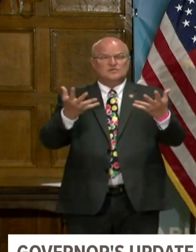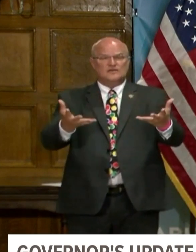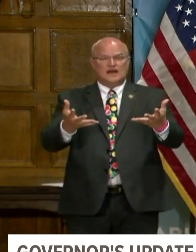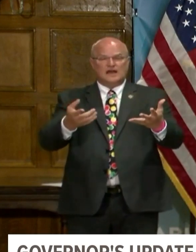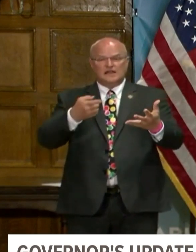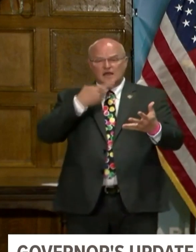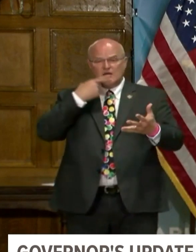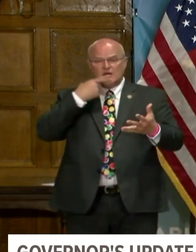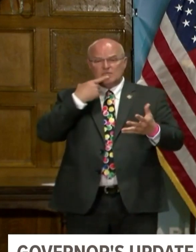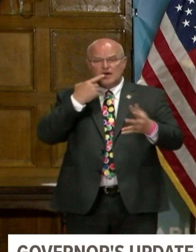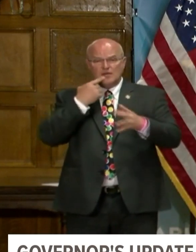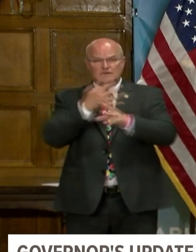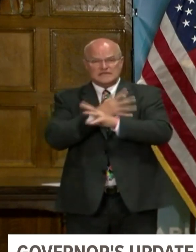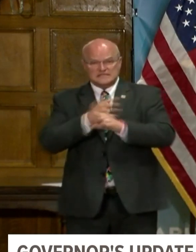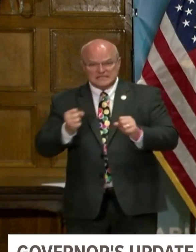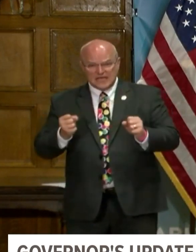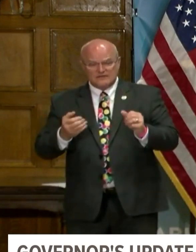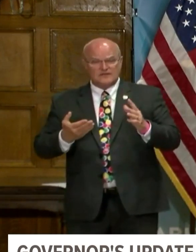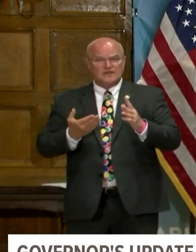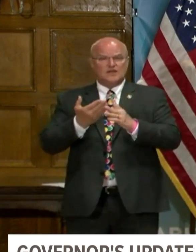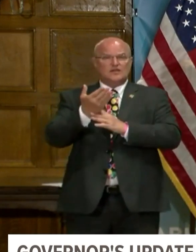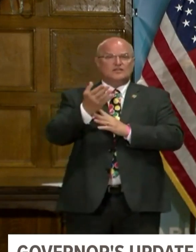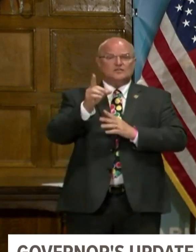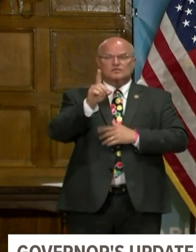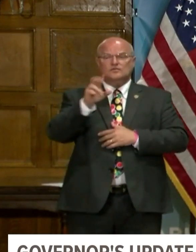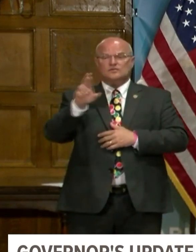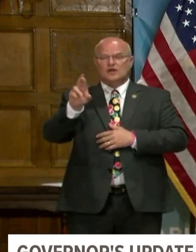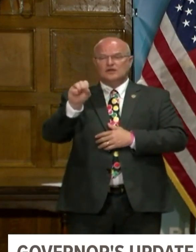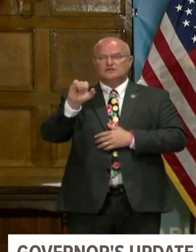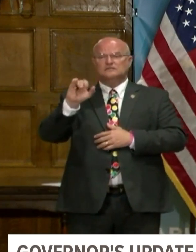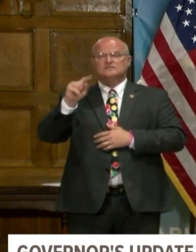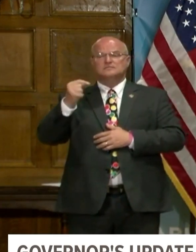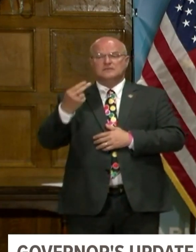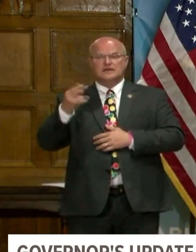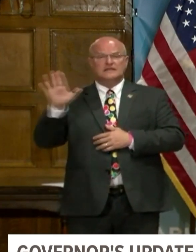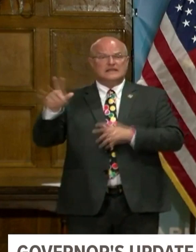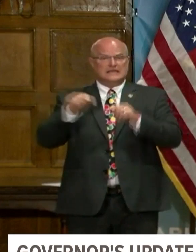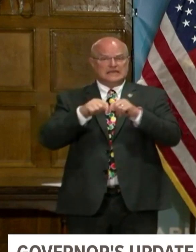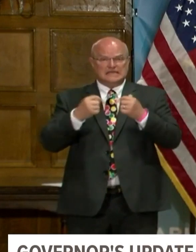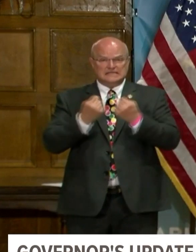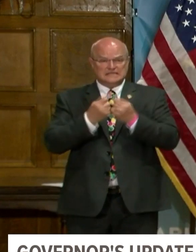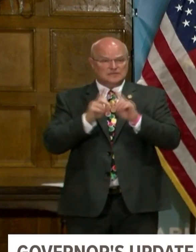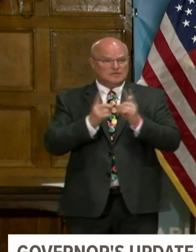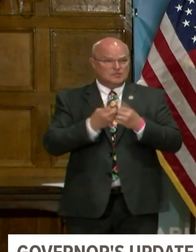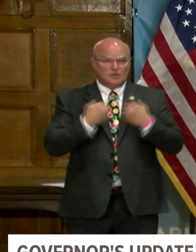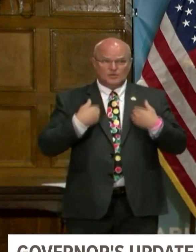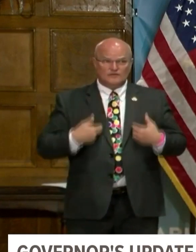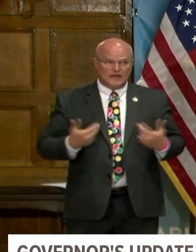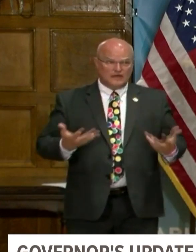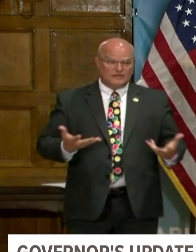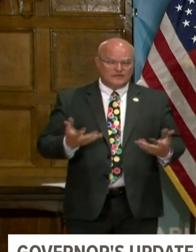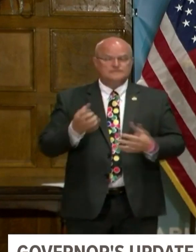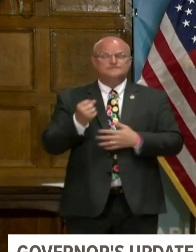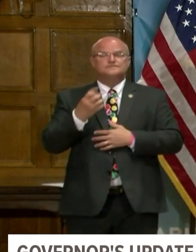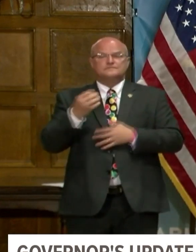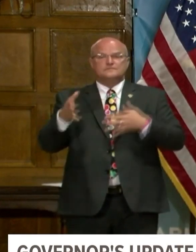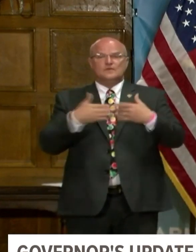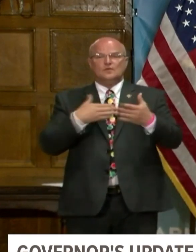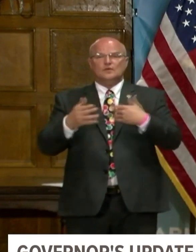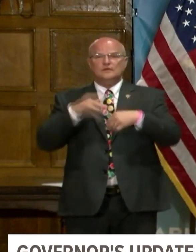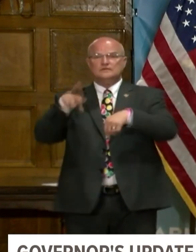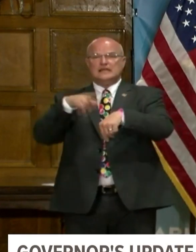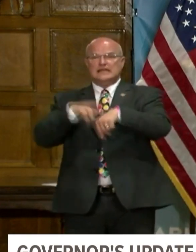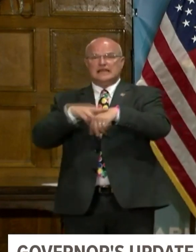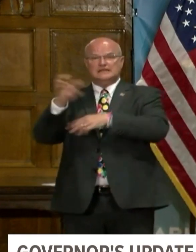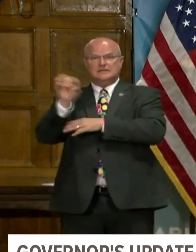the public safety through Dr. Smith and his team at the Department of Health. And so whether it's a